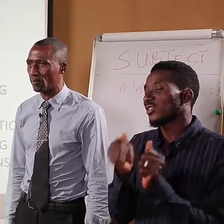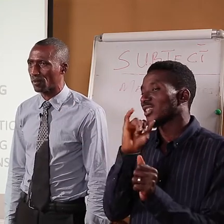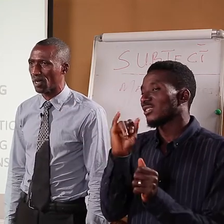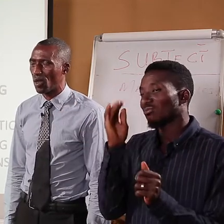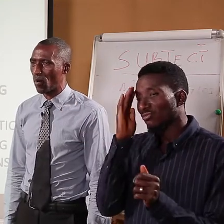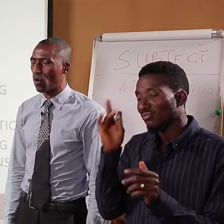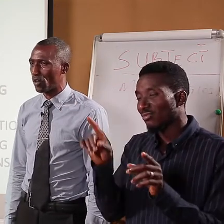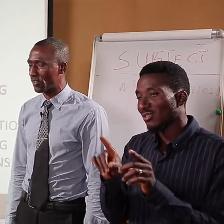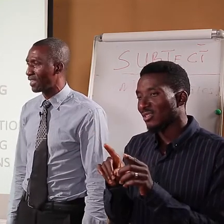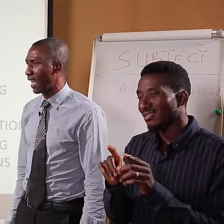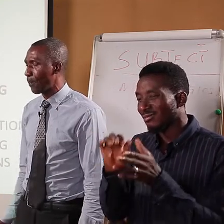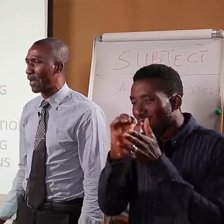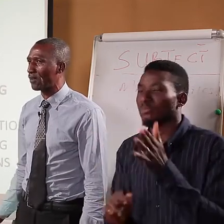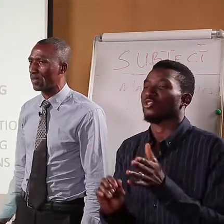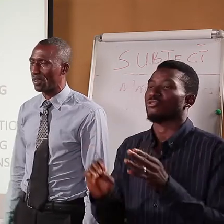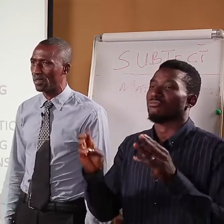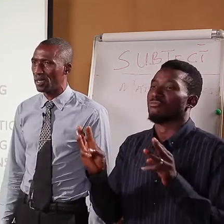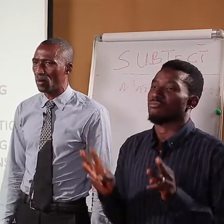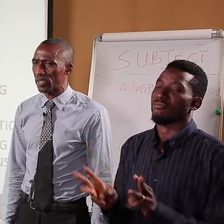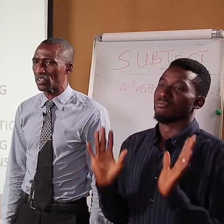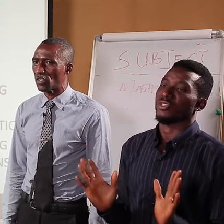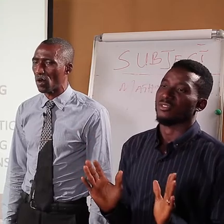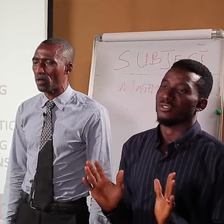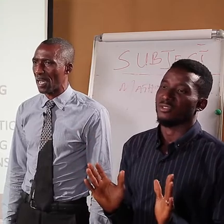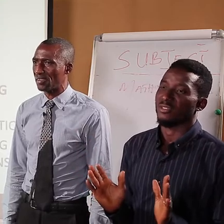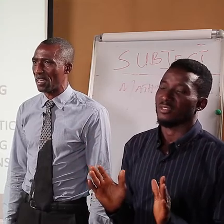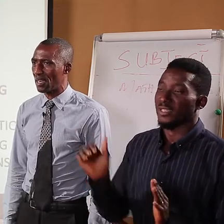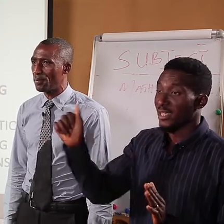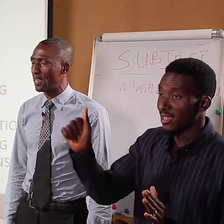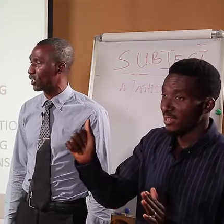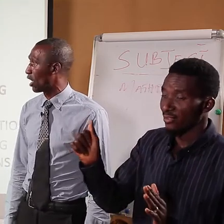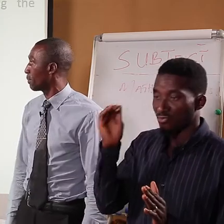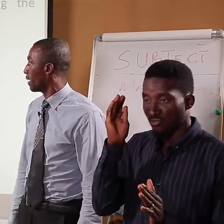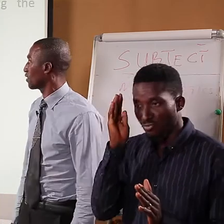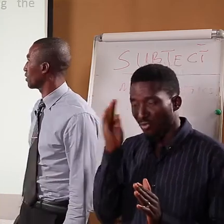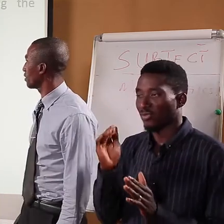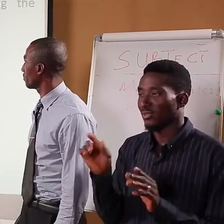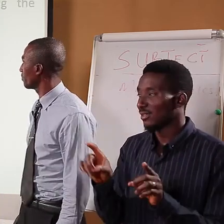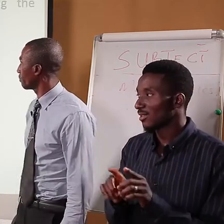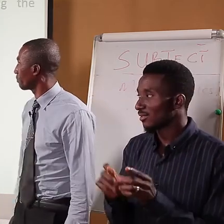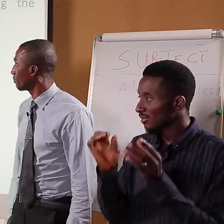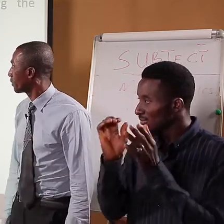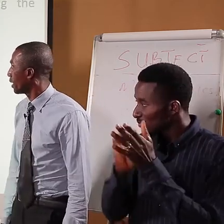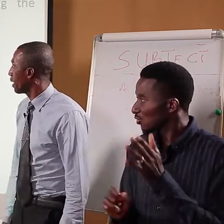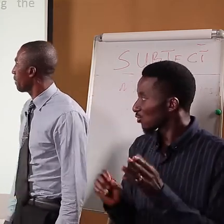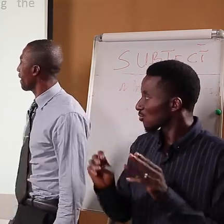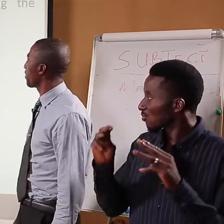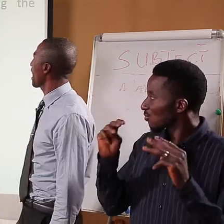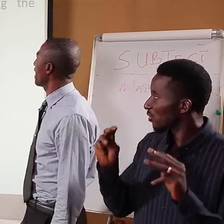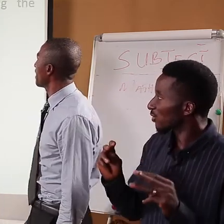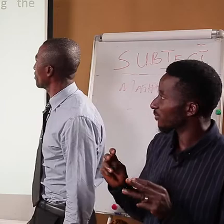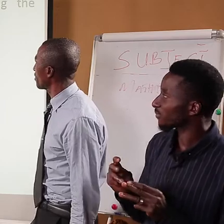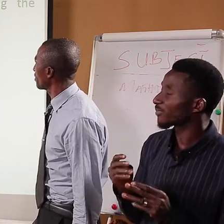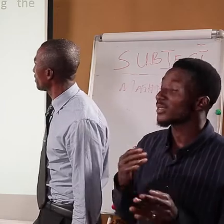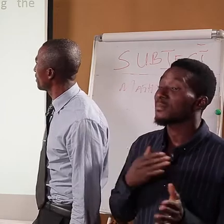method. We are considering the A part of it, which is known as the elimination method. My